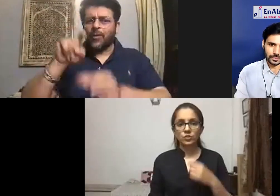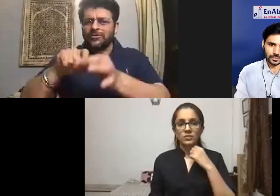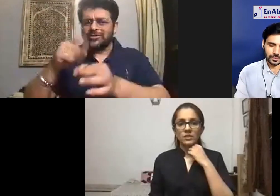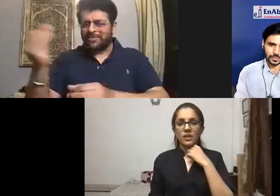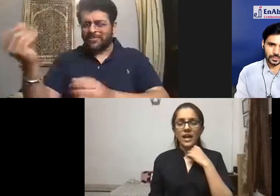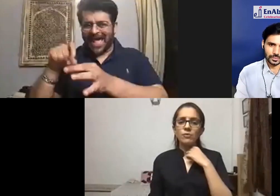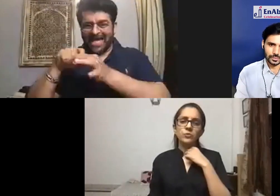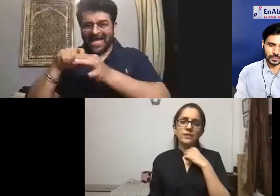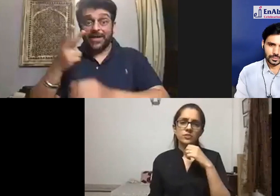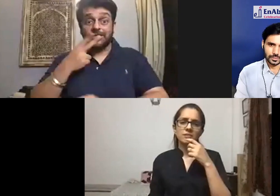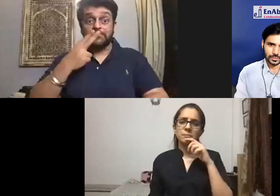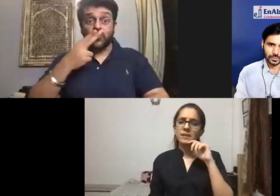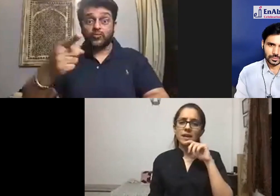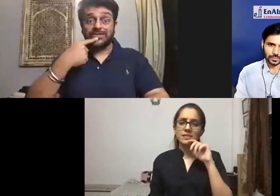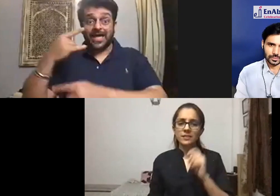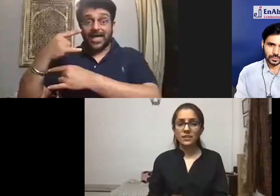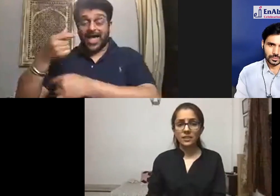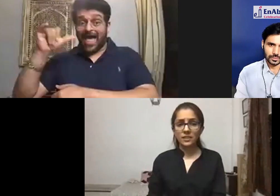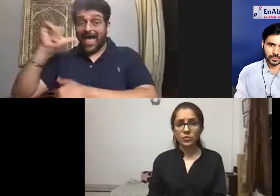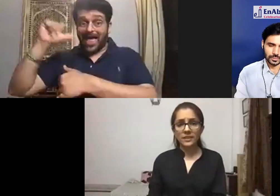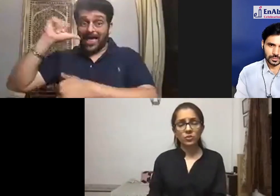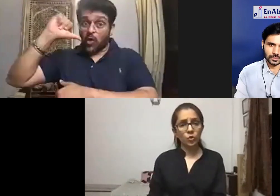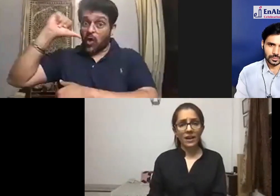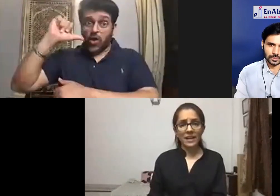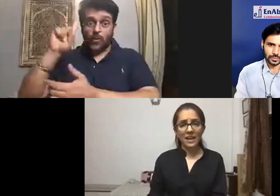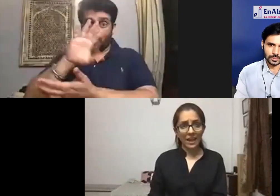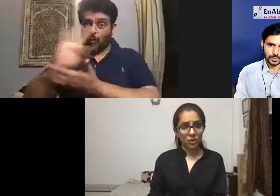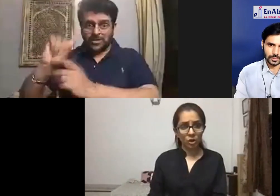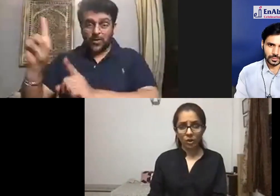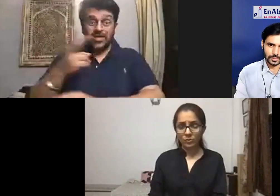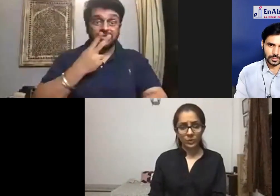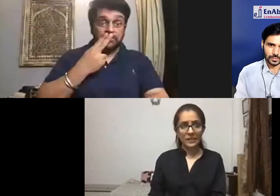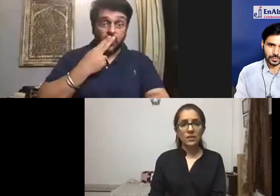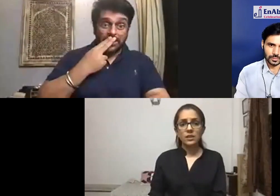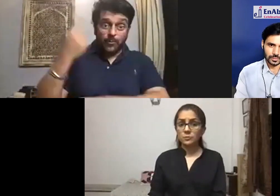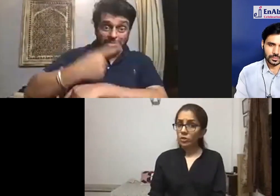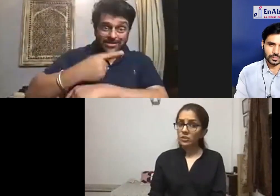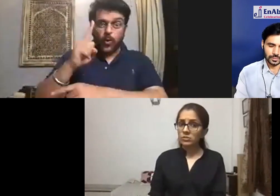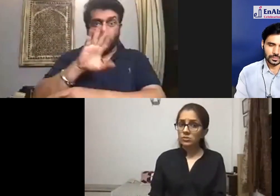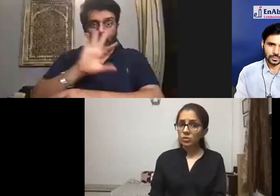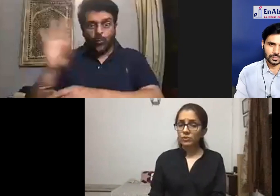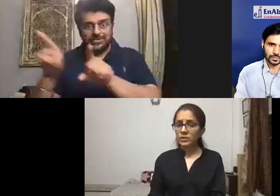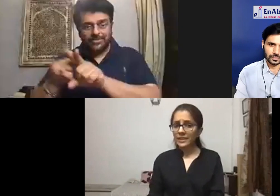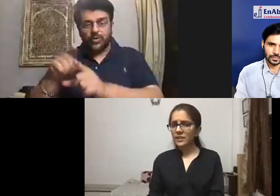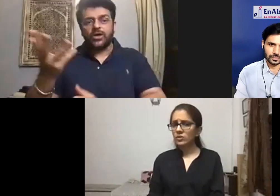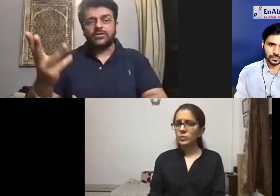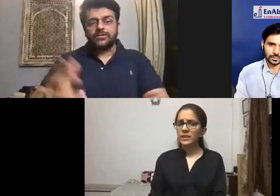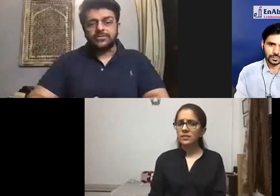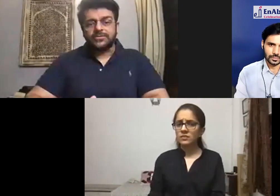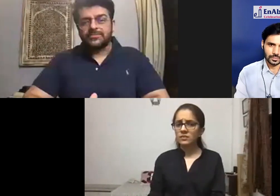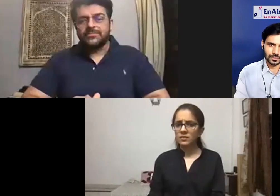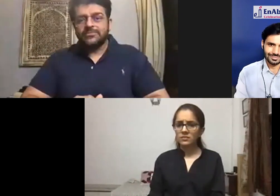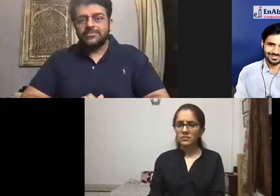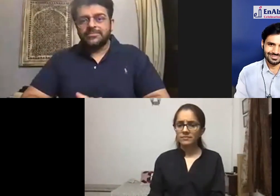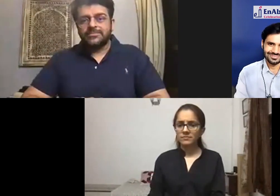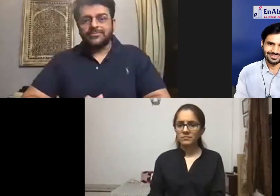Thank you. I have one question. Some people are asking, you said, you can't have alcohol for a week. Smoking also for a day or a week?